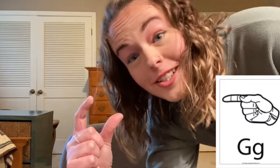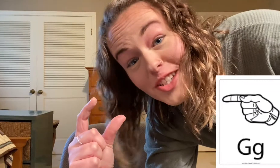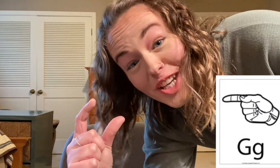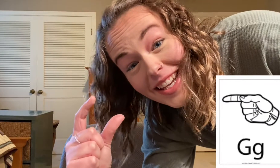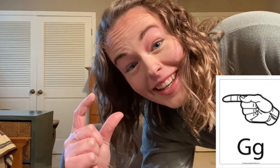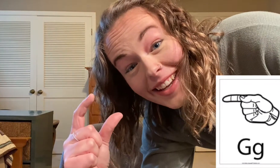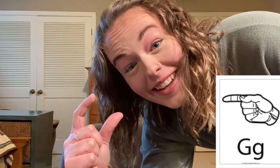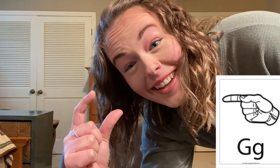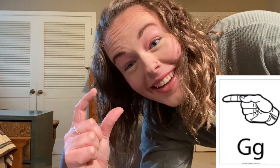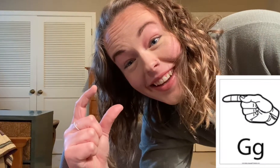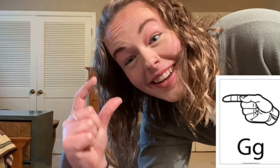G,